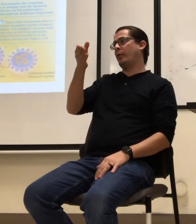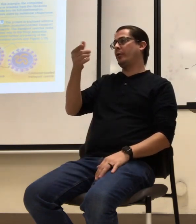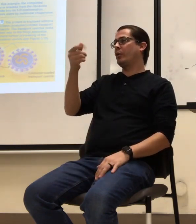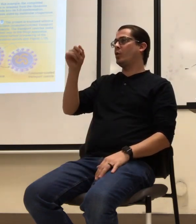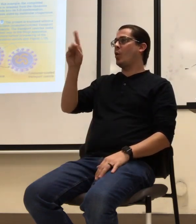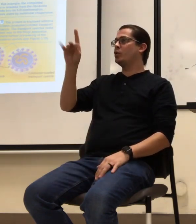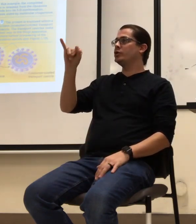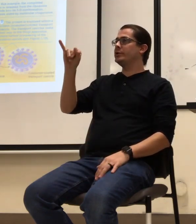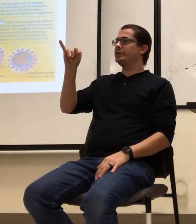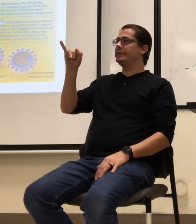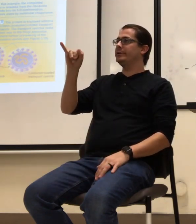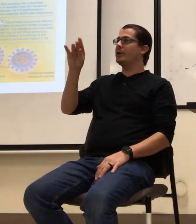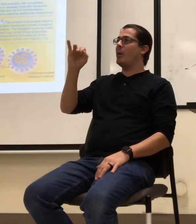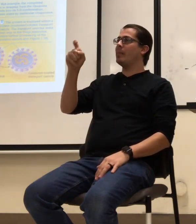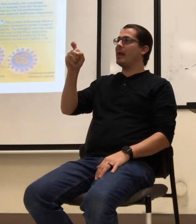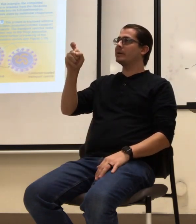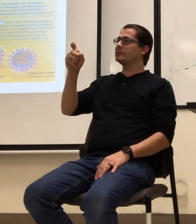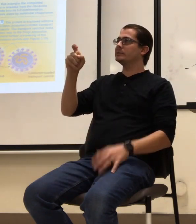complex.